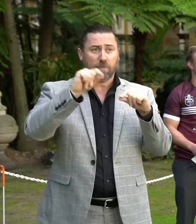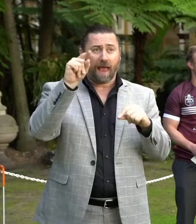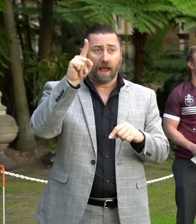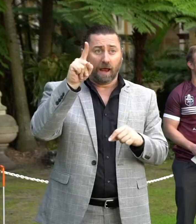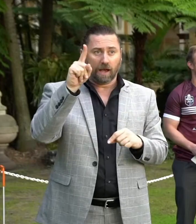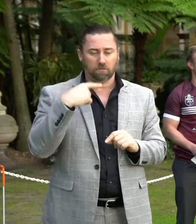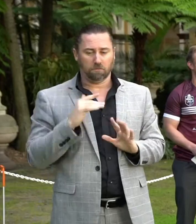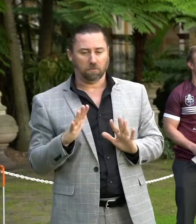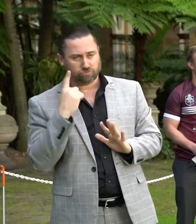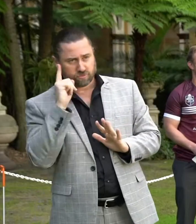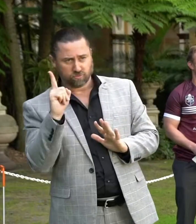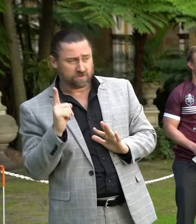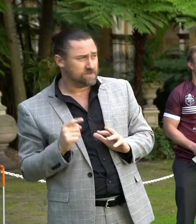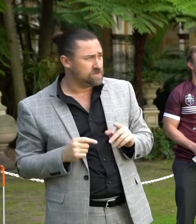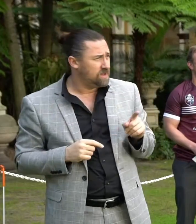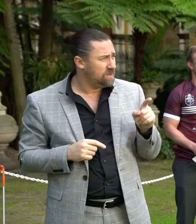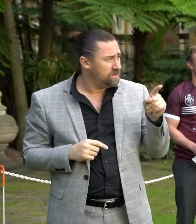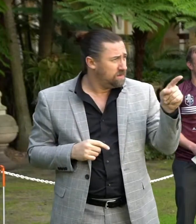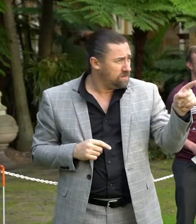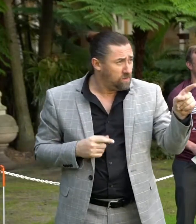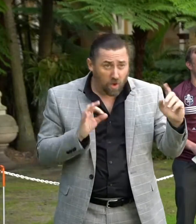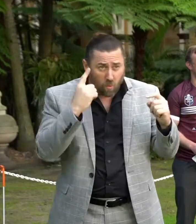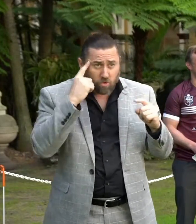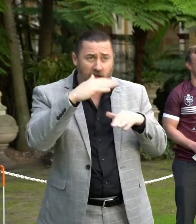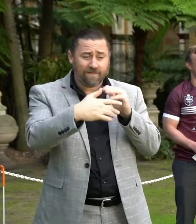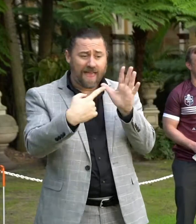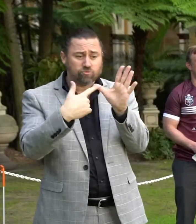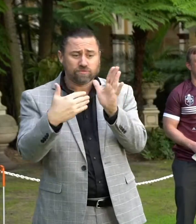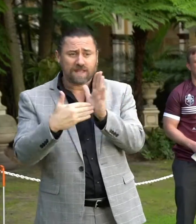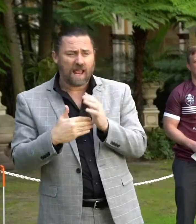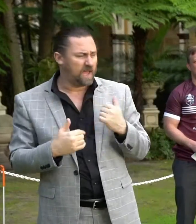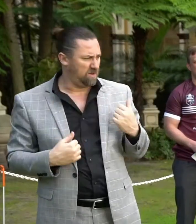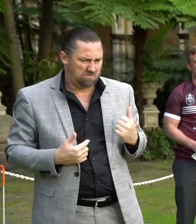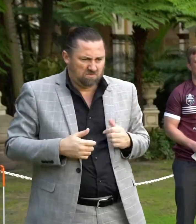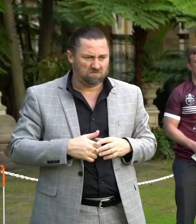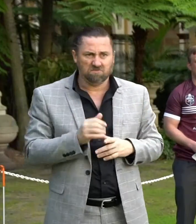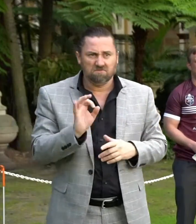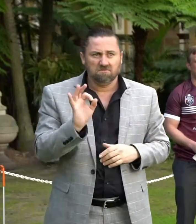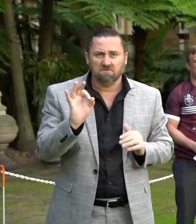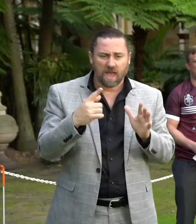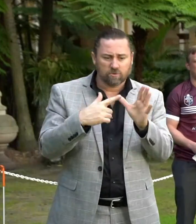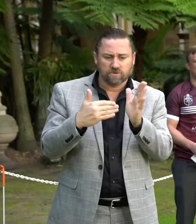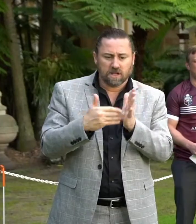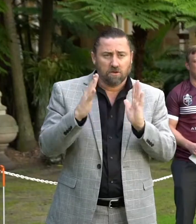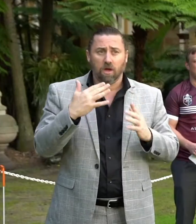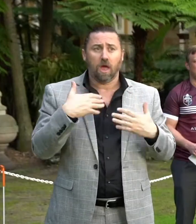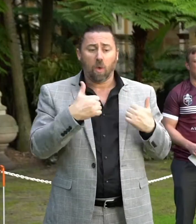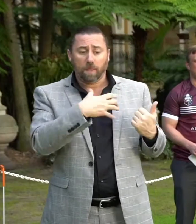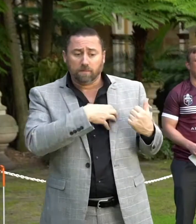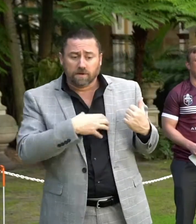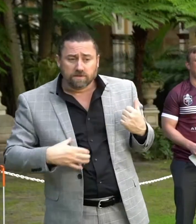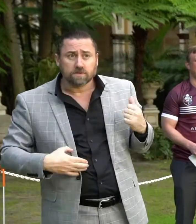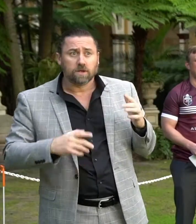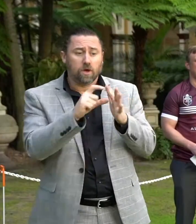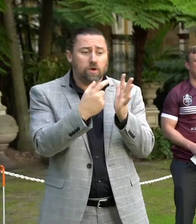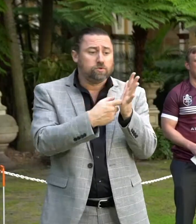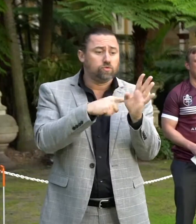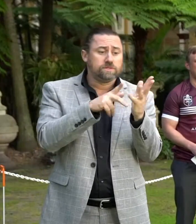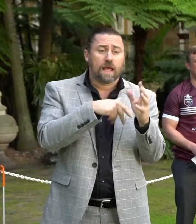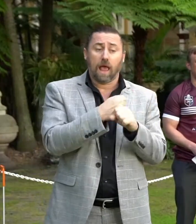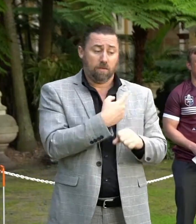happy with either. you don't have any concerns about AstraZeneca? No. The Health Minister and Dr. Young said that they were going to